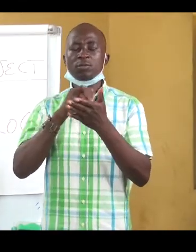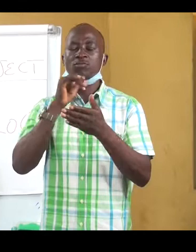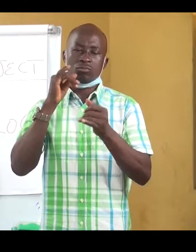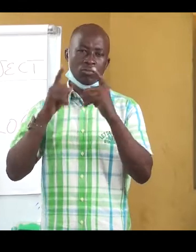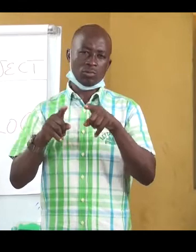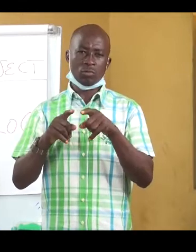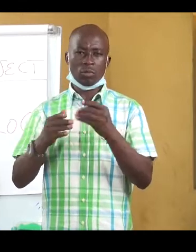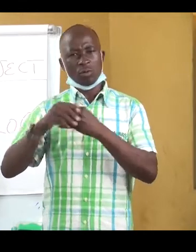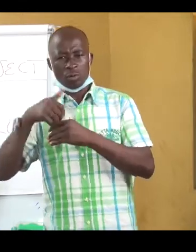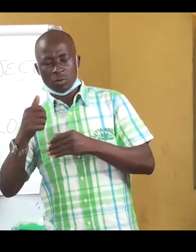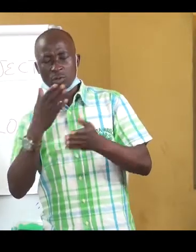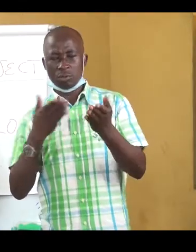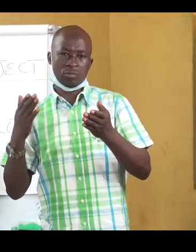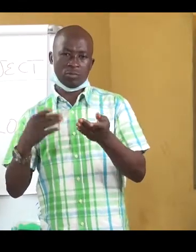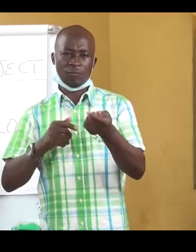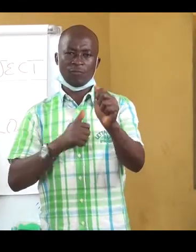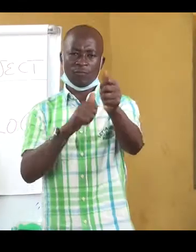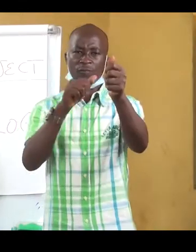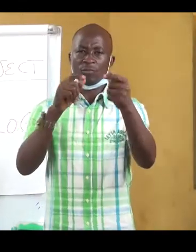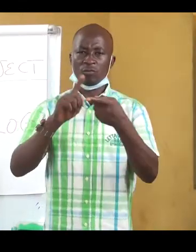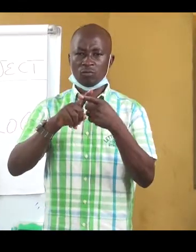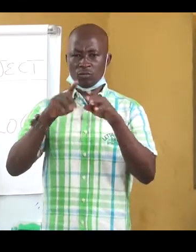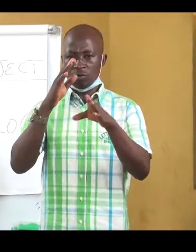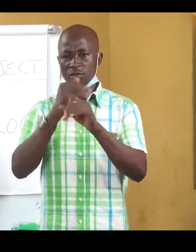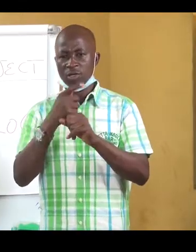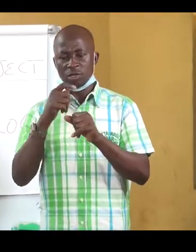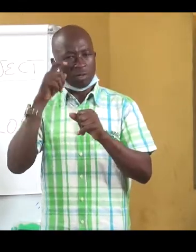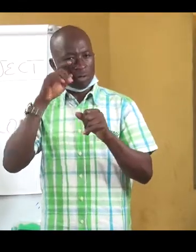that follow in order to achieve sexual reproduction.